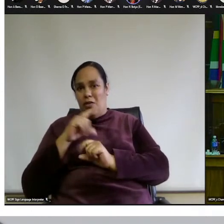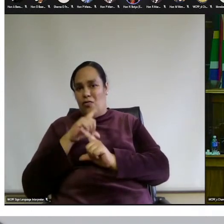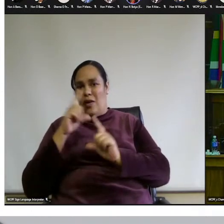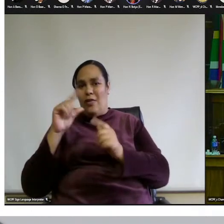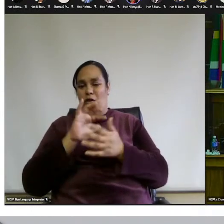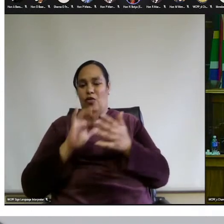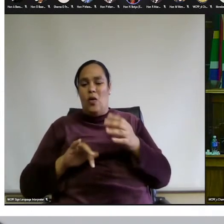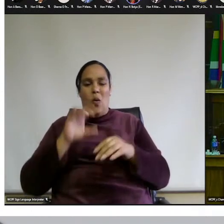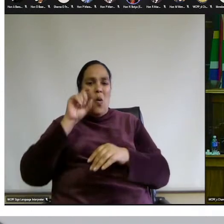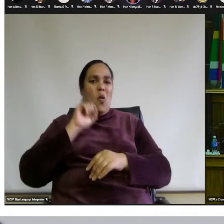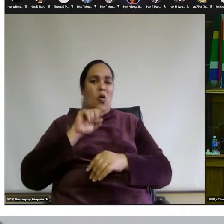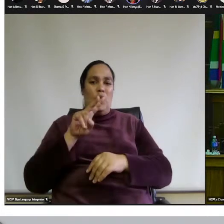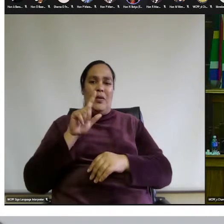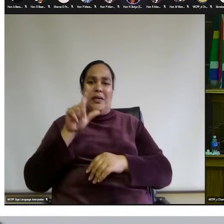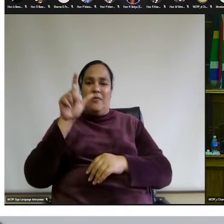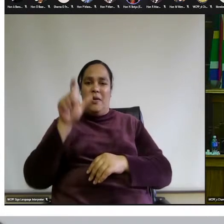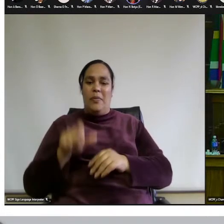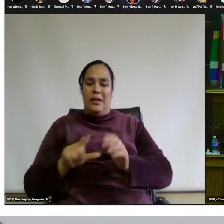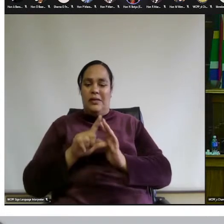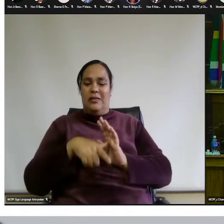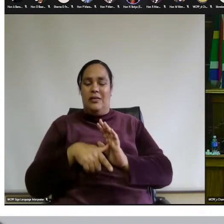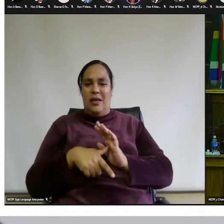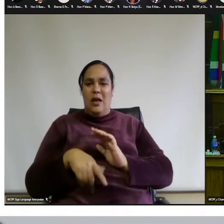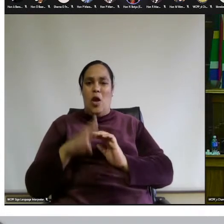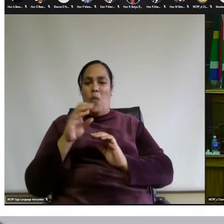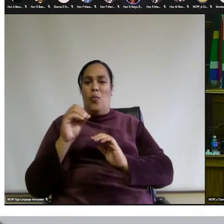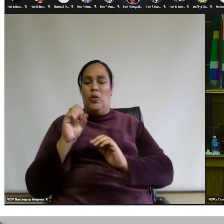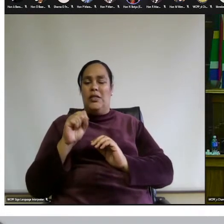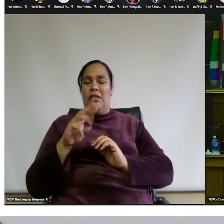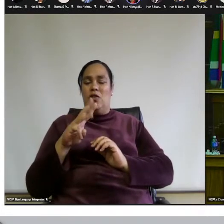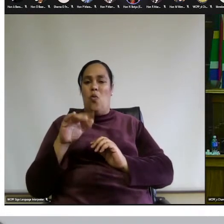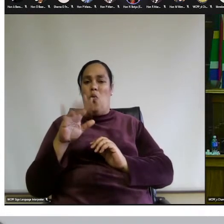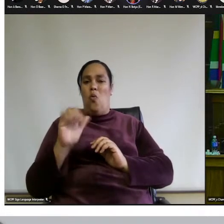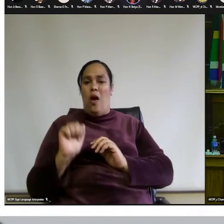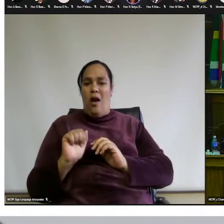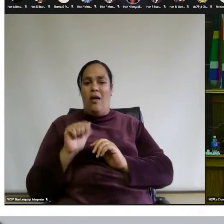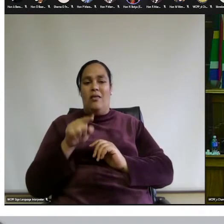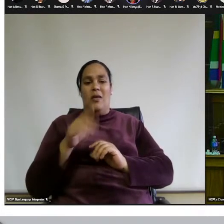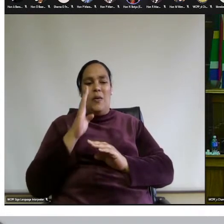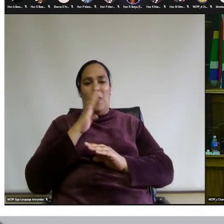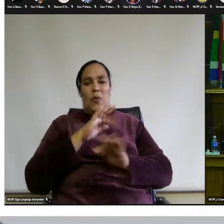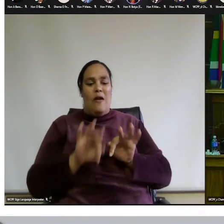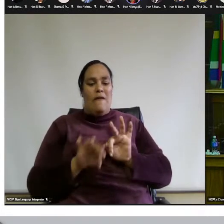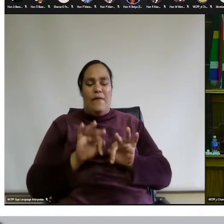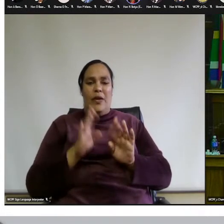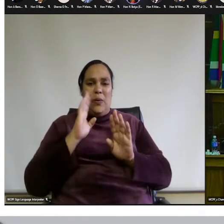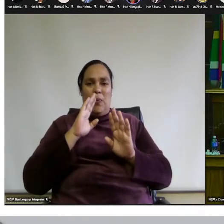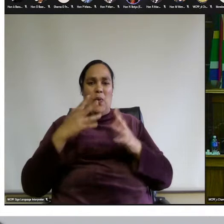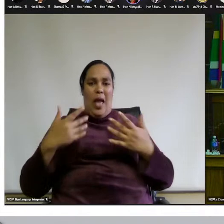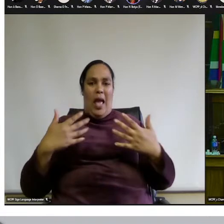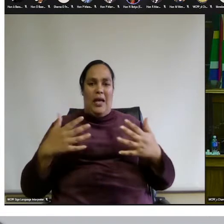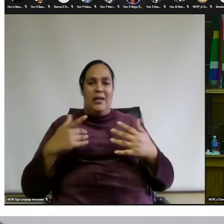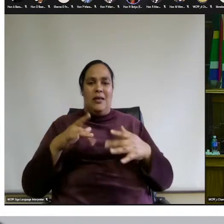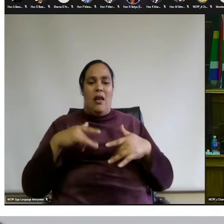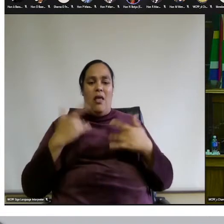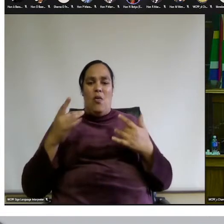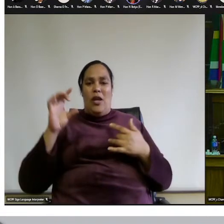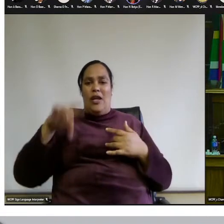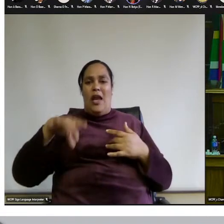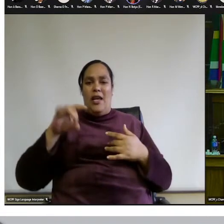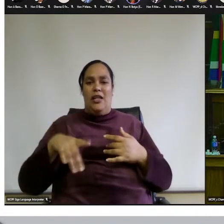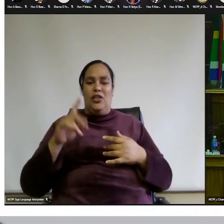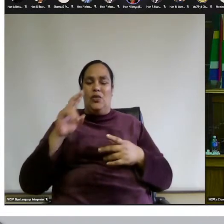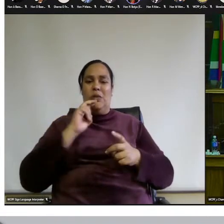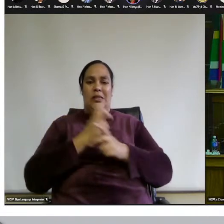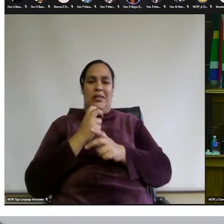of a 27-year-old disabled Busiswa Pikinini, who has no feet and hands and resides in Khayelitsha informal settlement